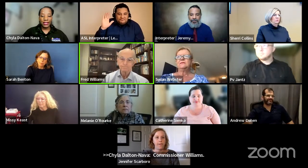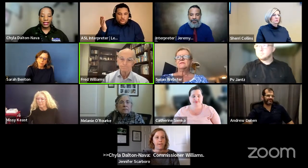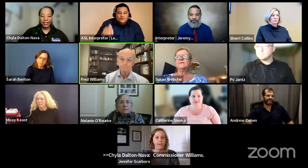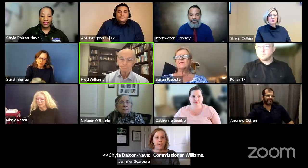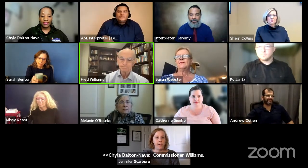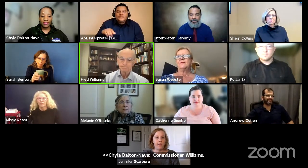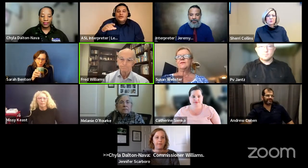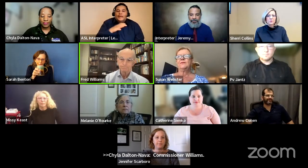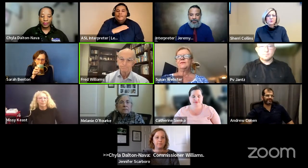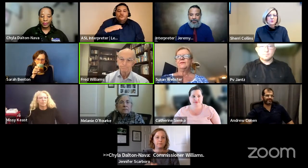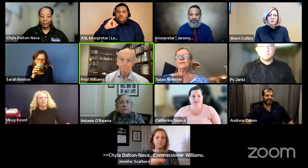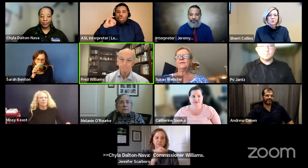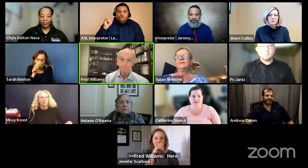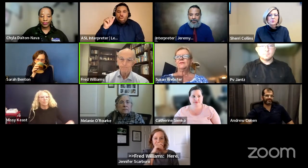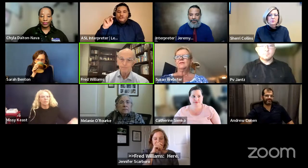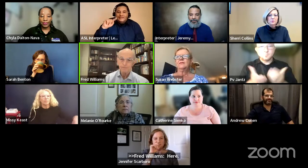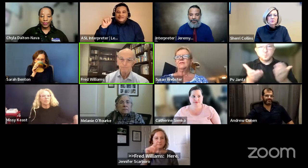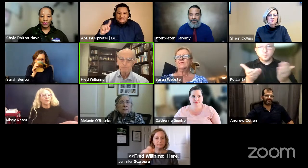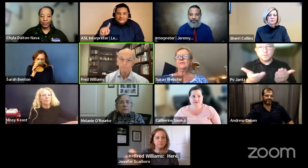Commissioner Jantz.